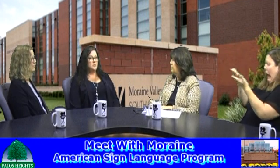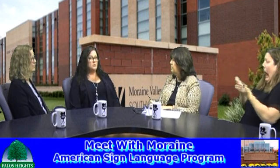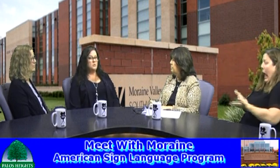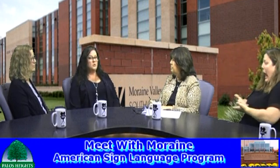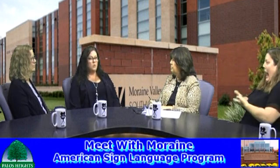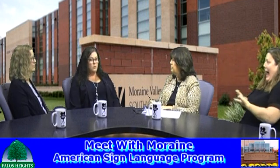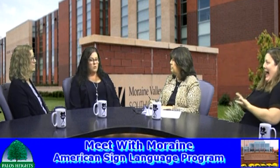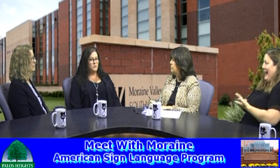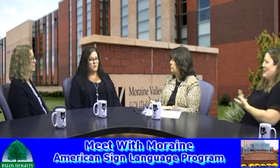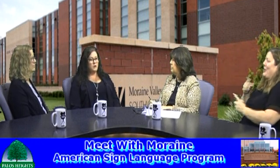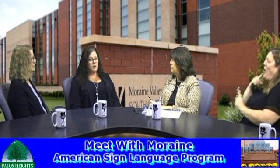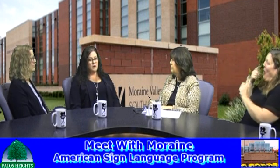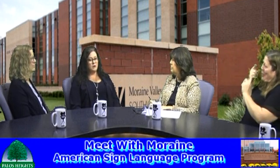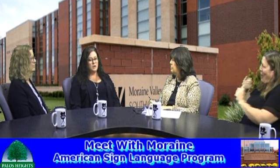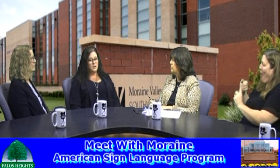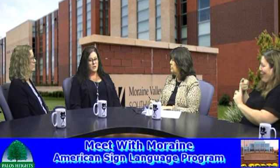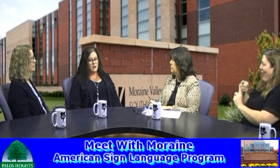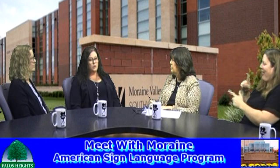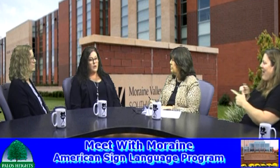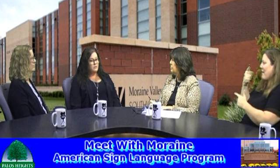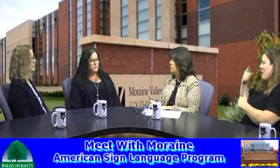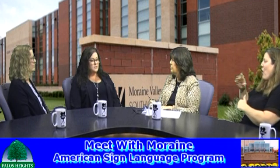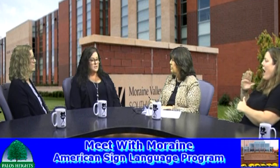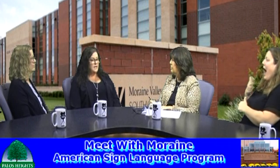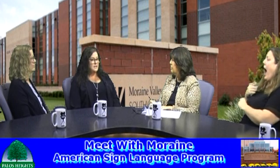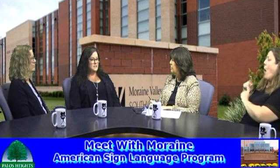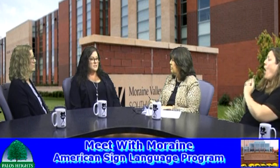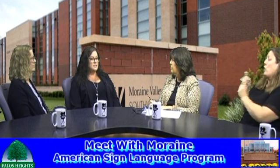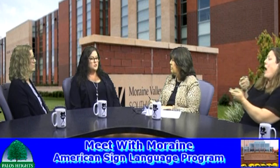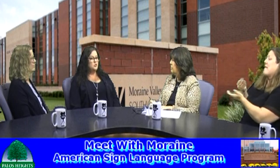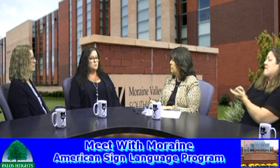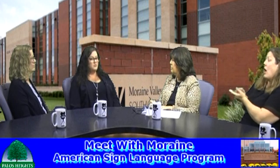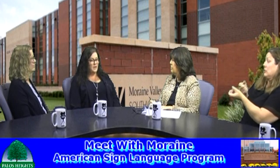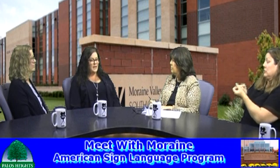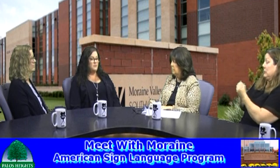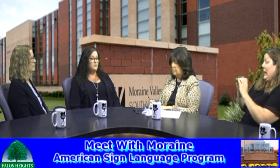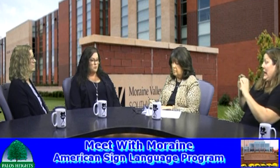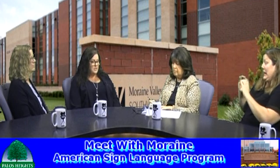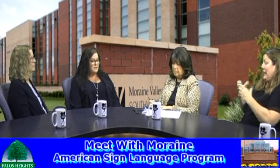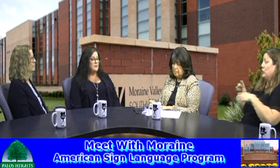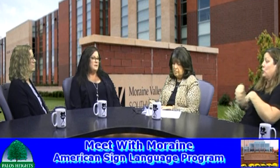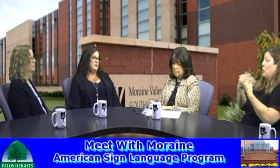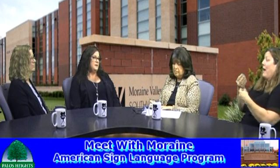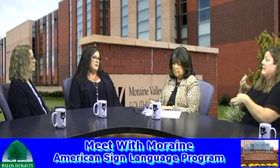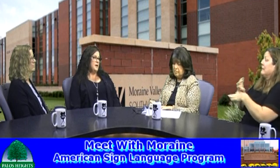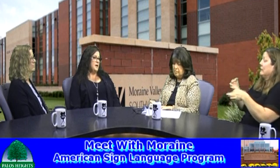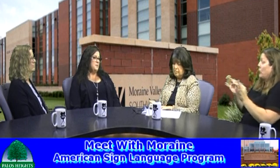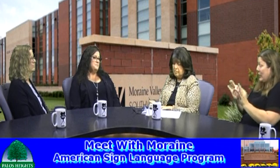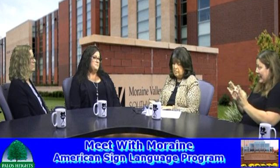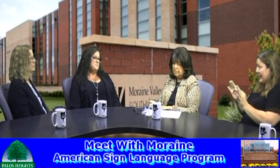And so the goal for our grant-funded classes is to provide free